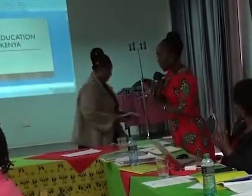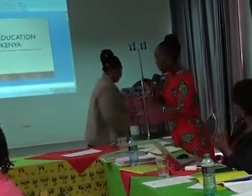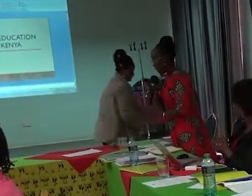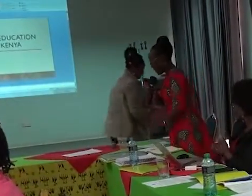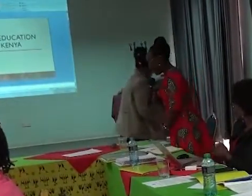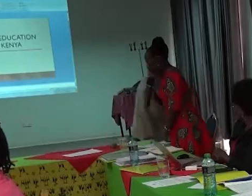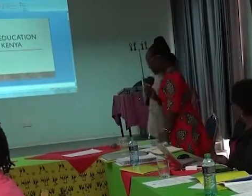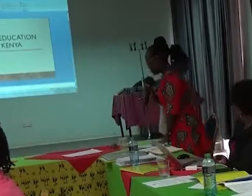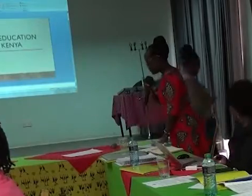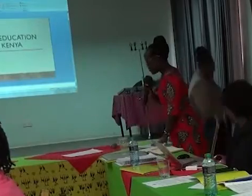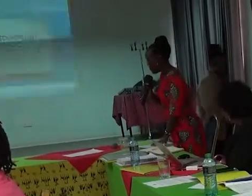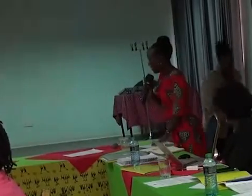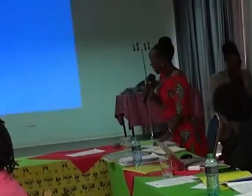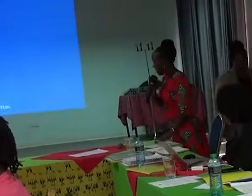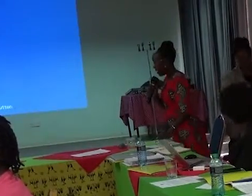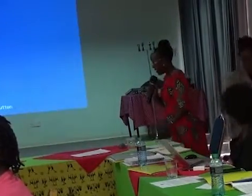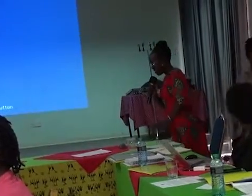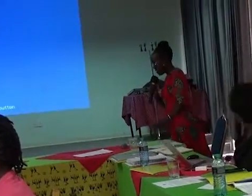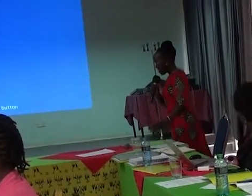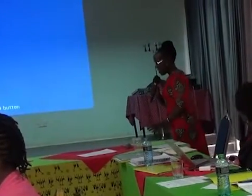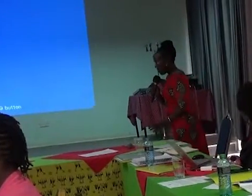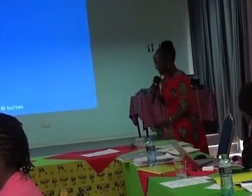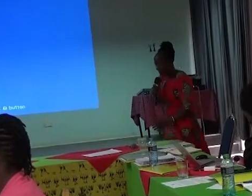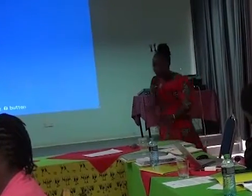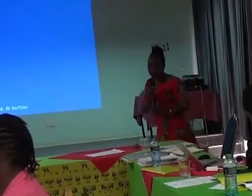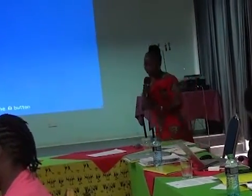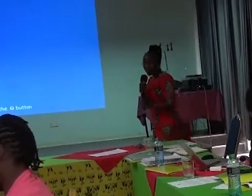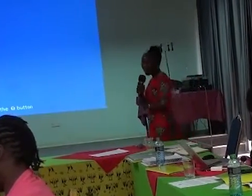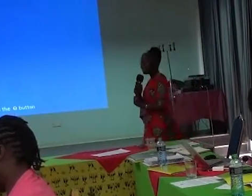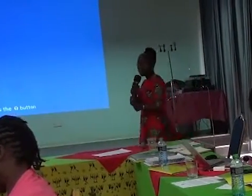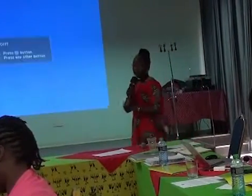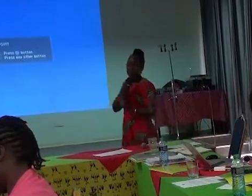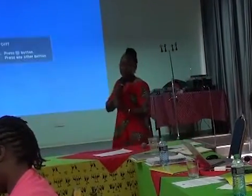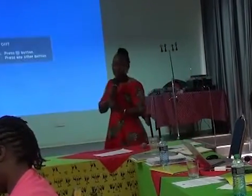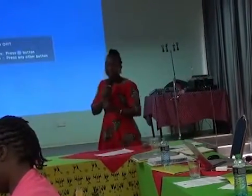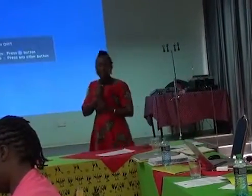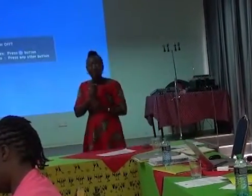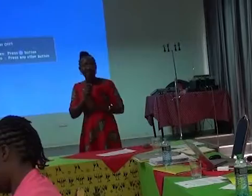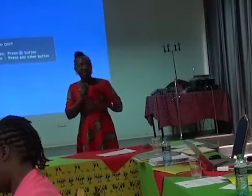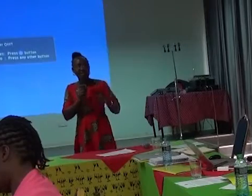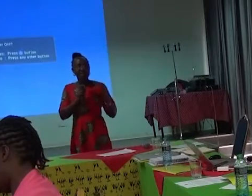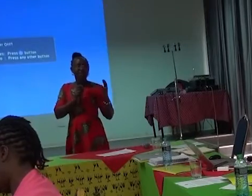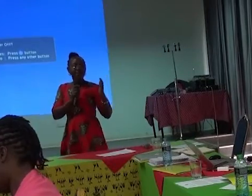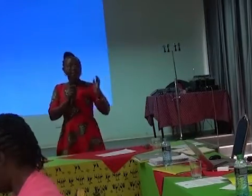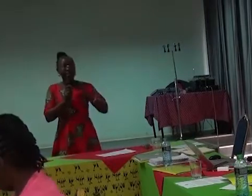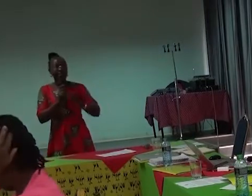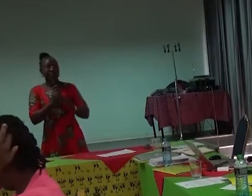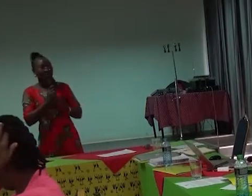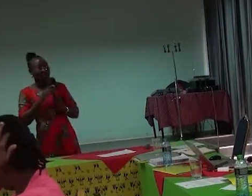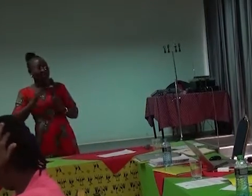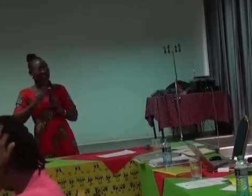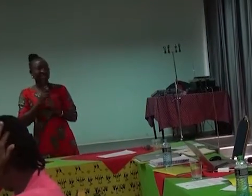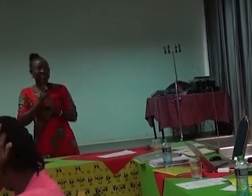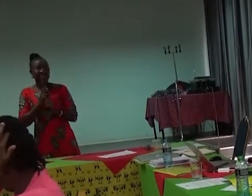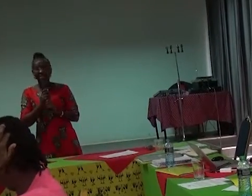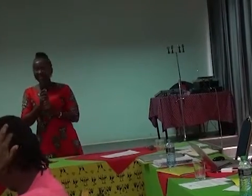Wow. I think we need to give a clap that is equivalent to